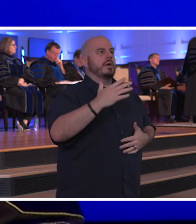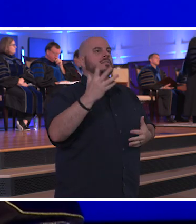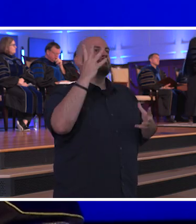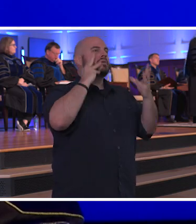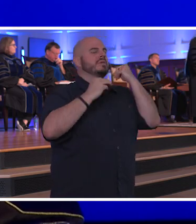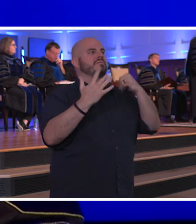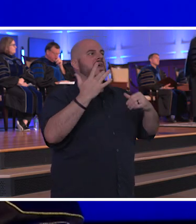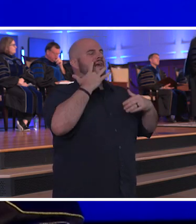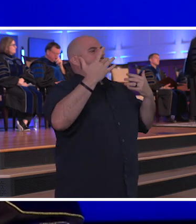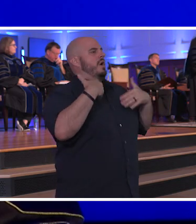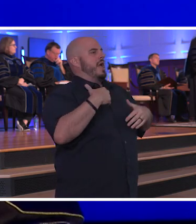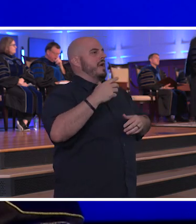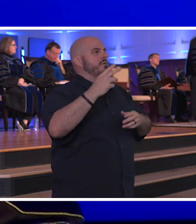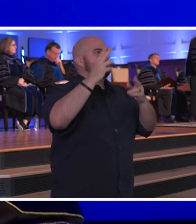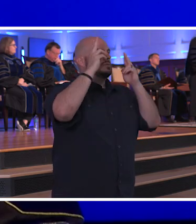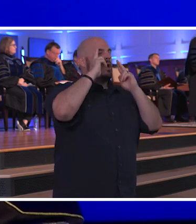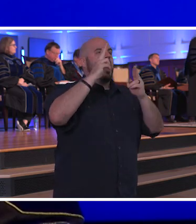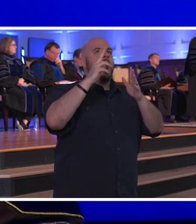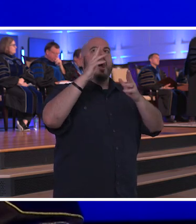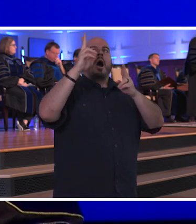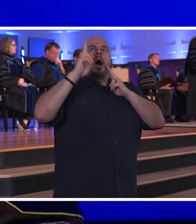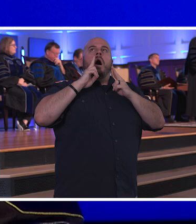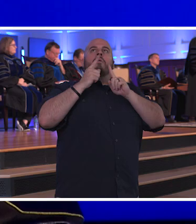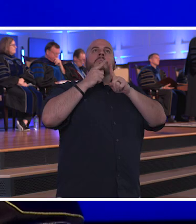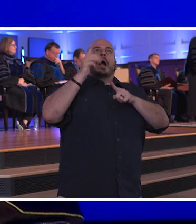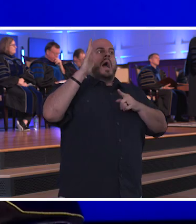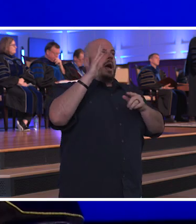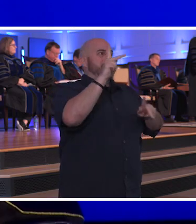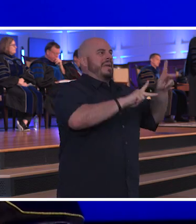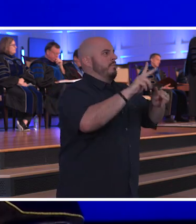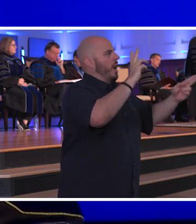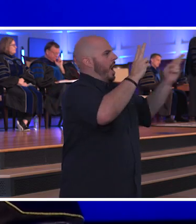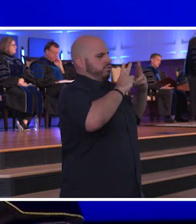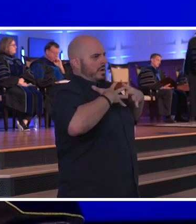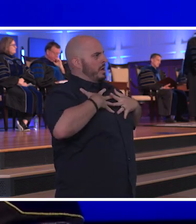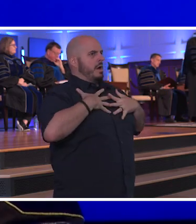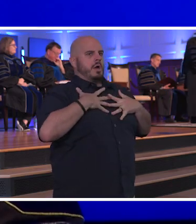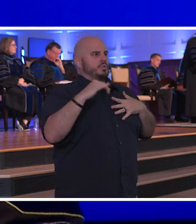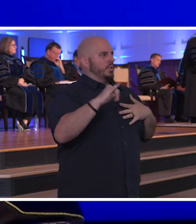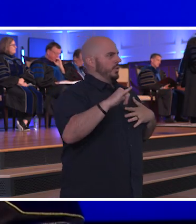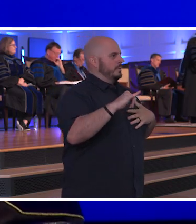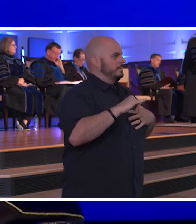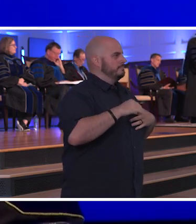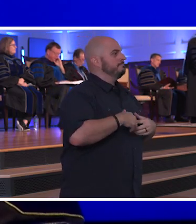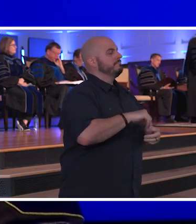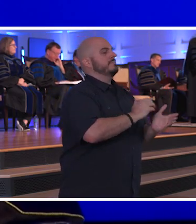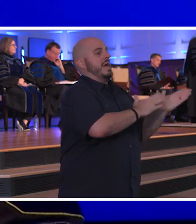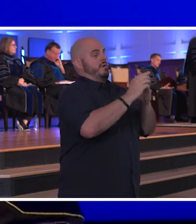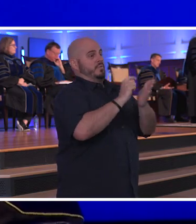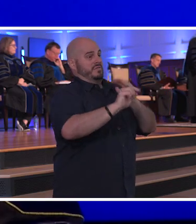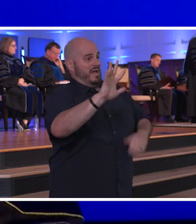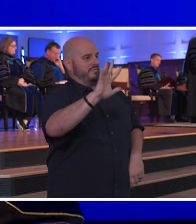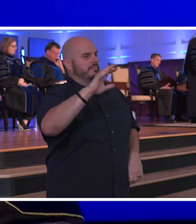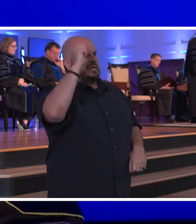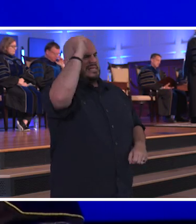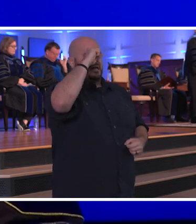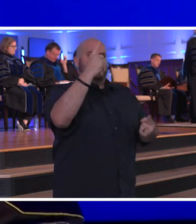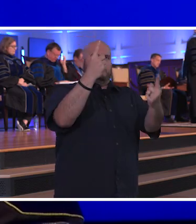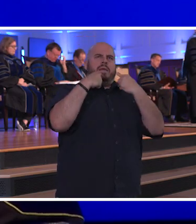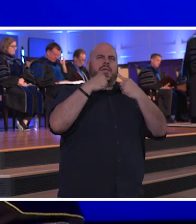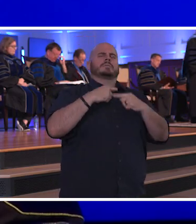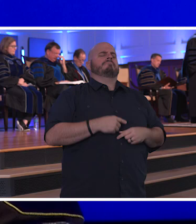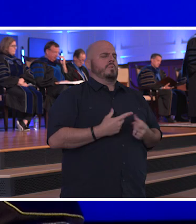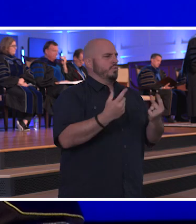both God and people, verse 4. Now in verse 5, Solomon commands us to trust in